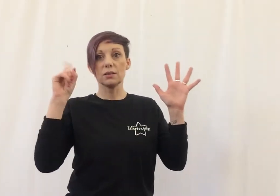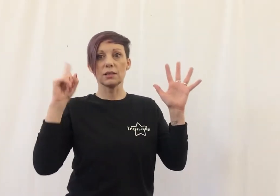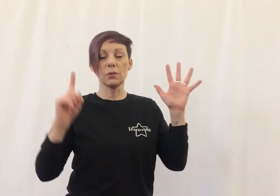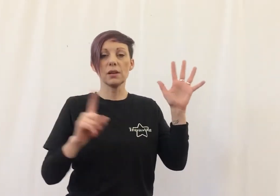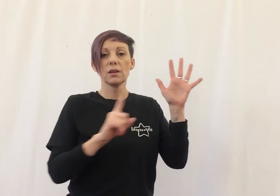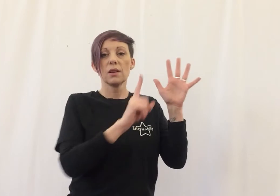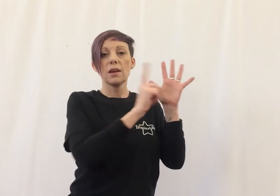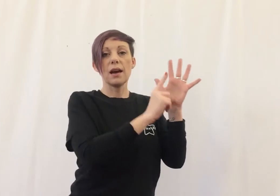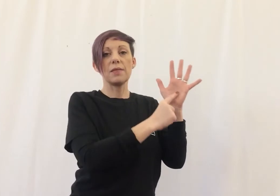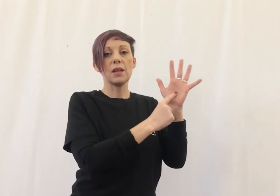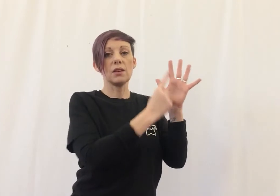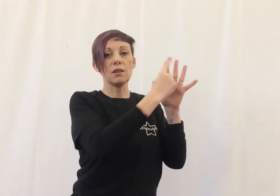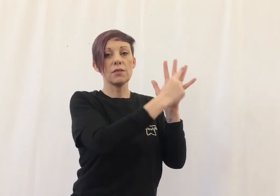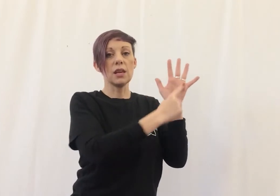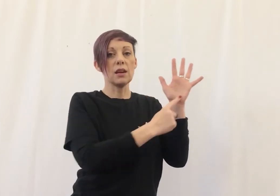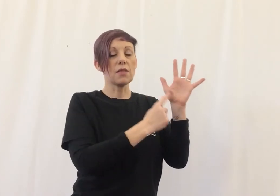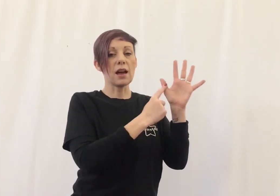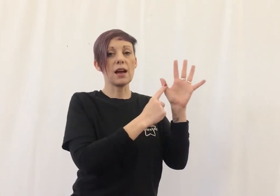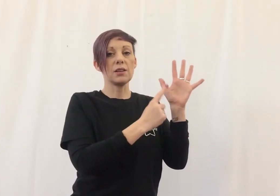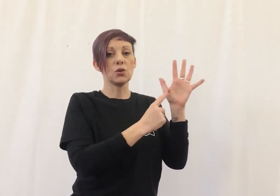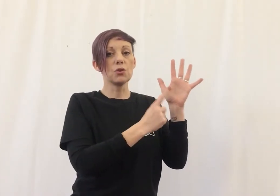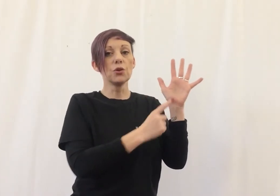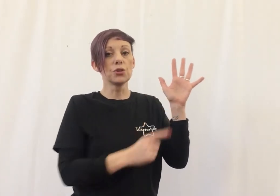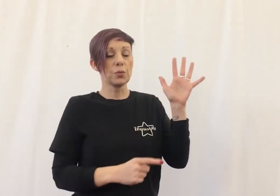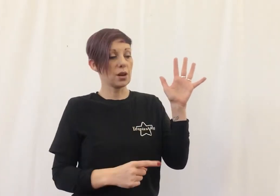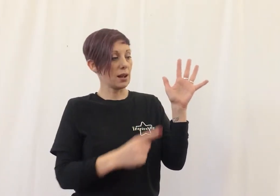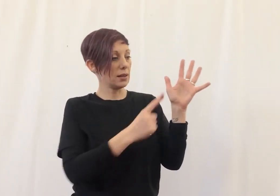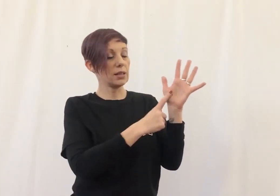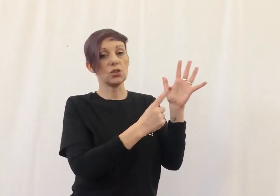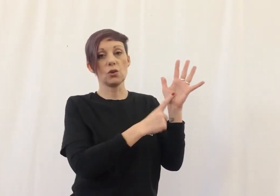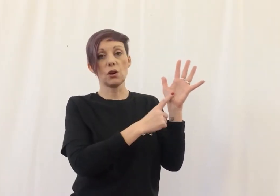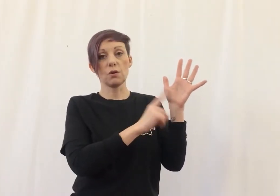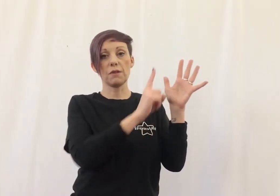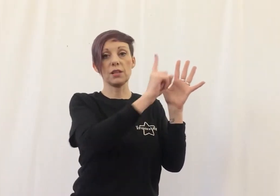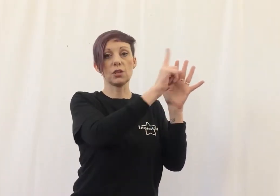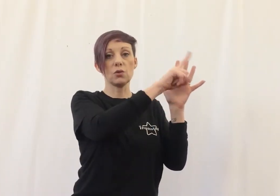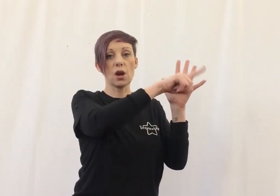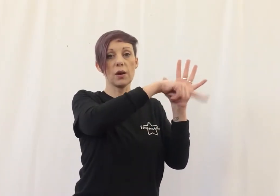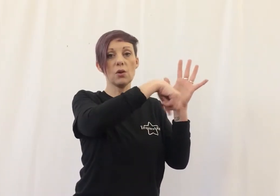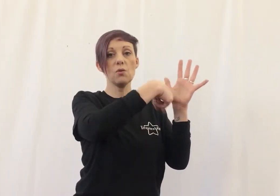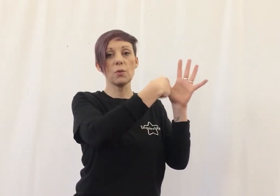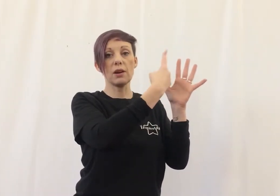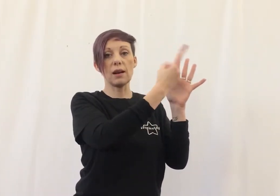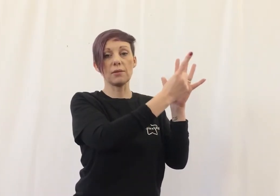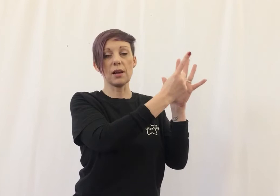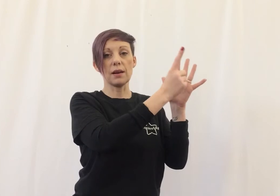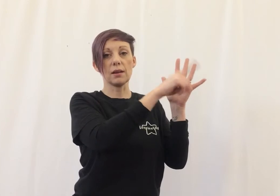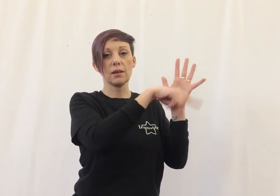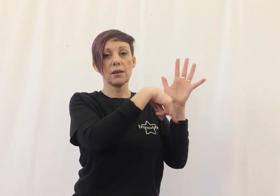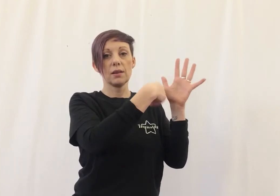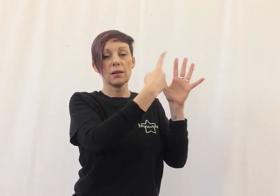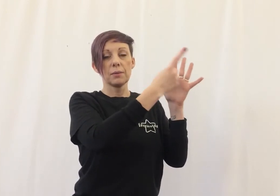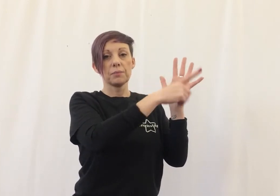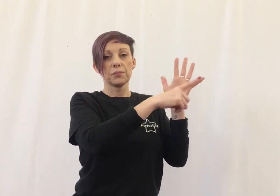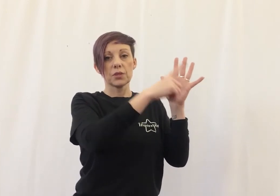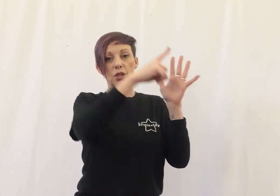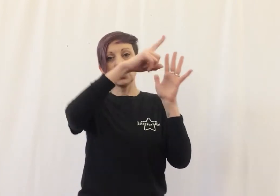as it were, and then the other hand, your non-dominant hand, is your clock face, and you're going all the way around like that. So you're just